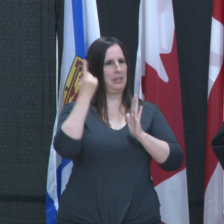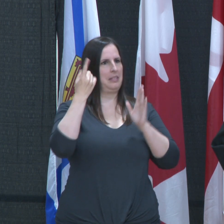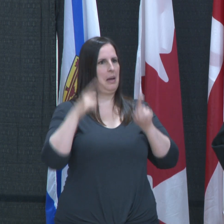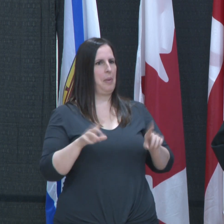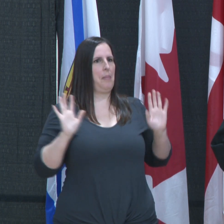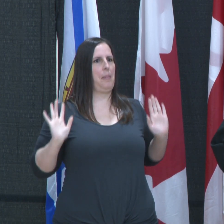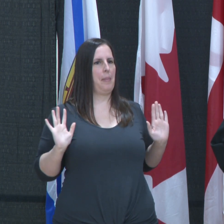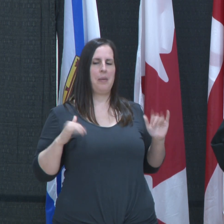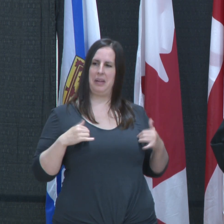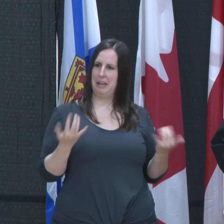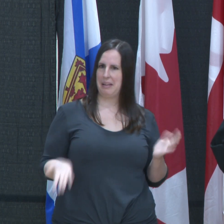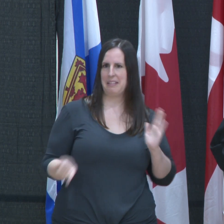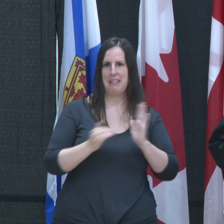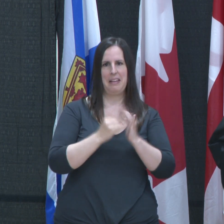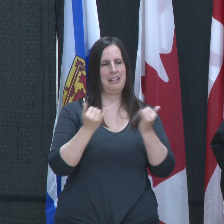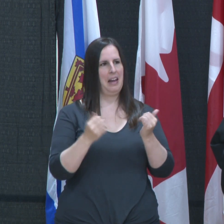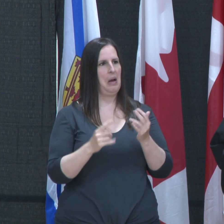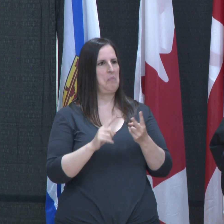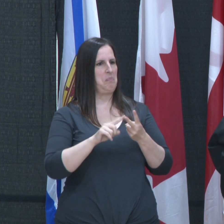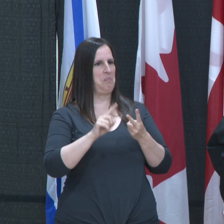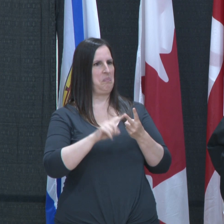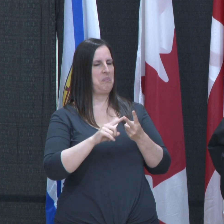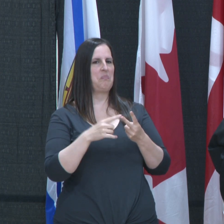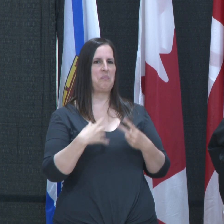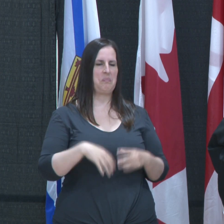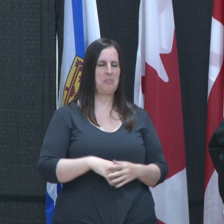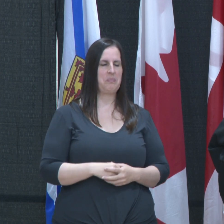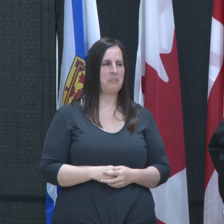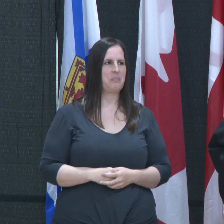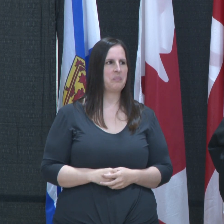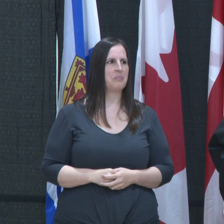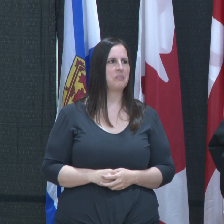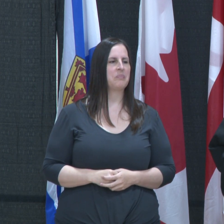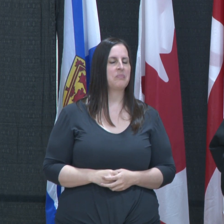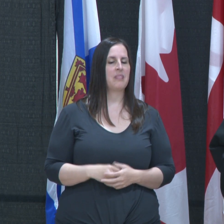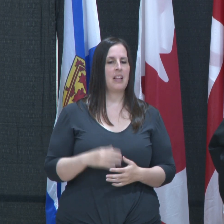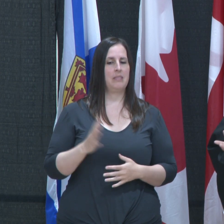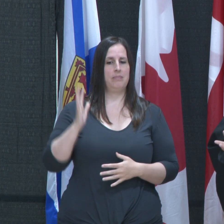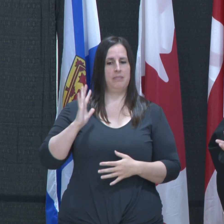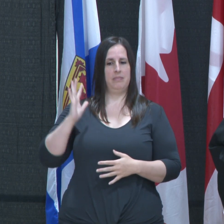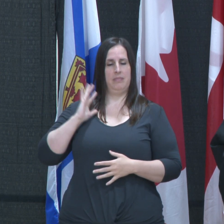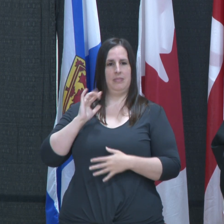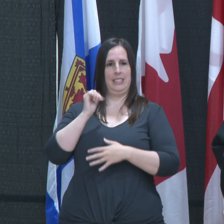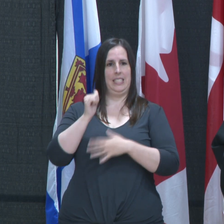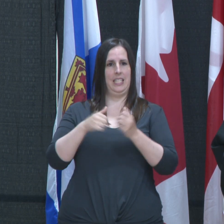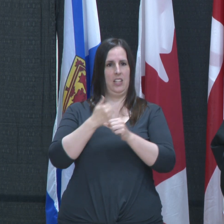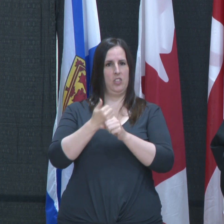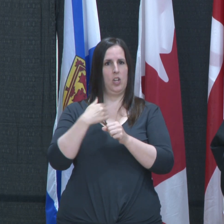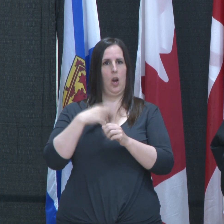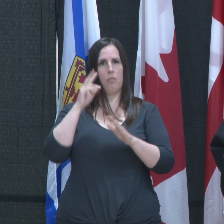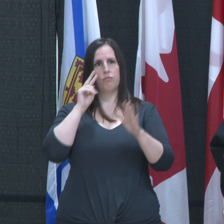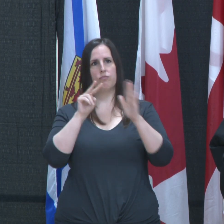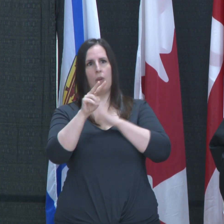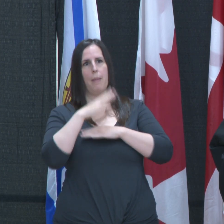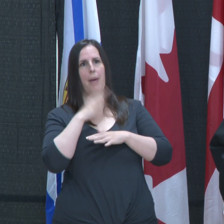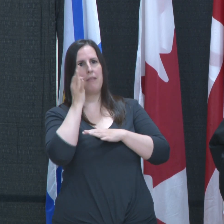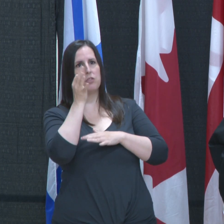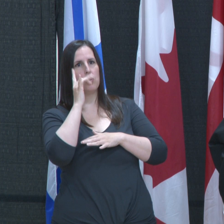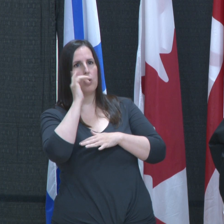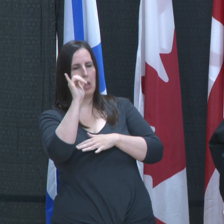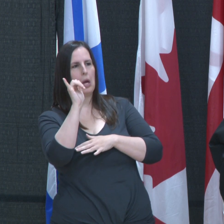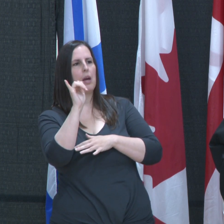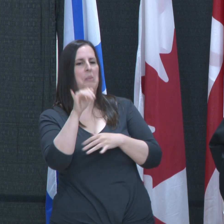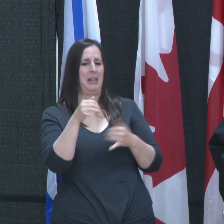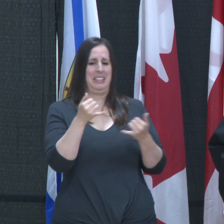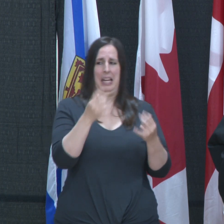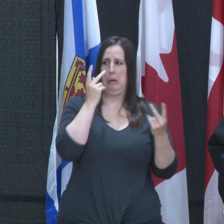I am. After that graduation, I had a vision of my future, And though my vision changed along the way, it allowed me to see a